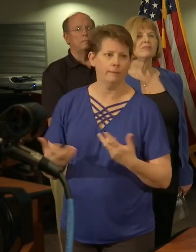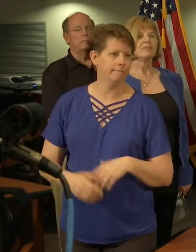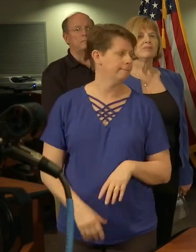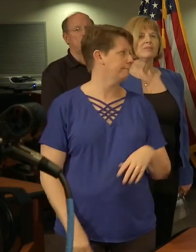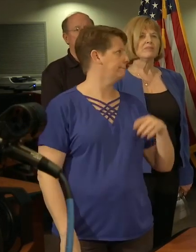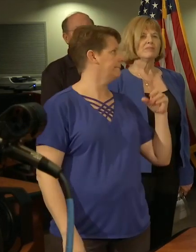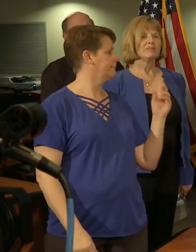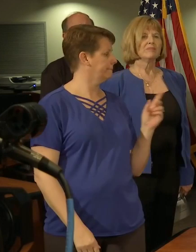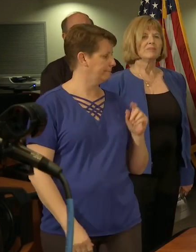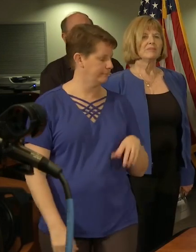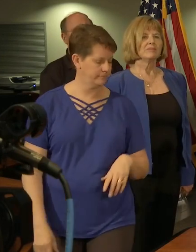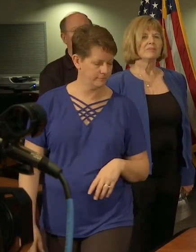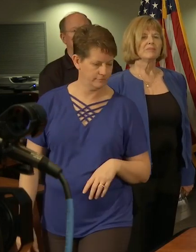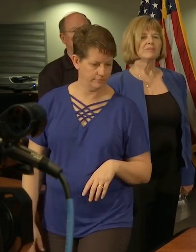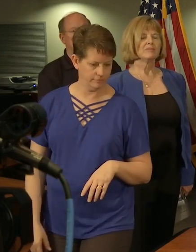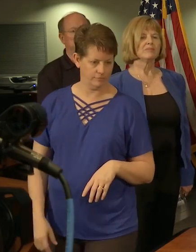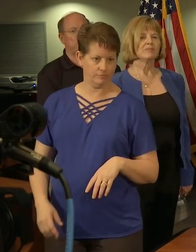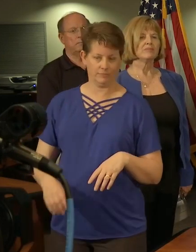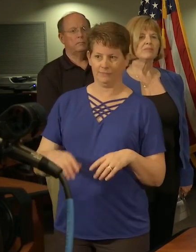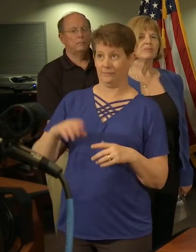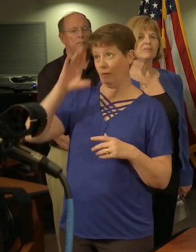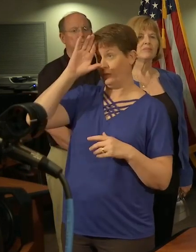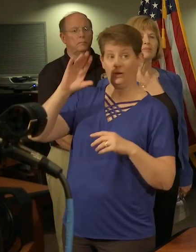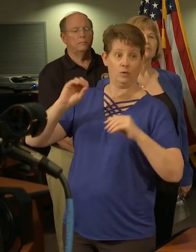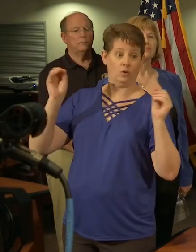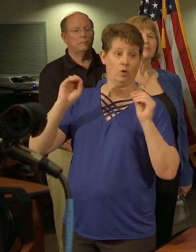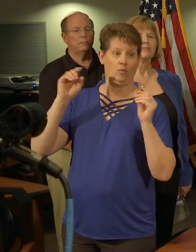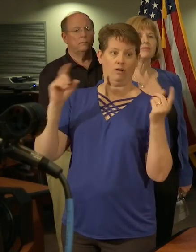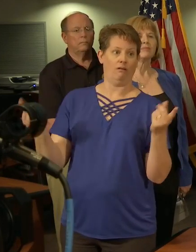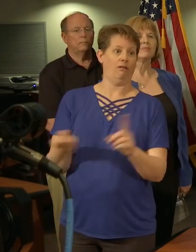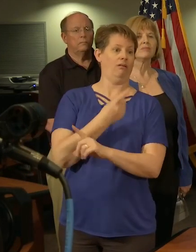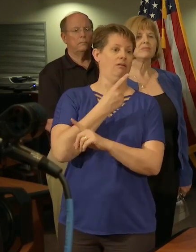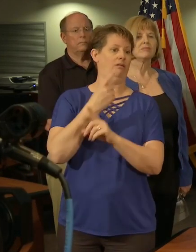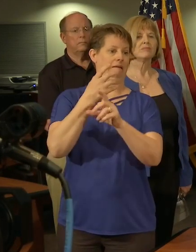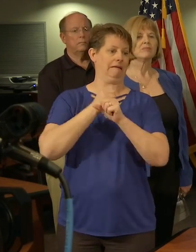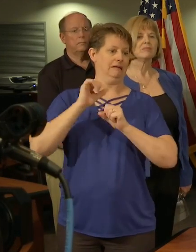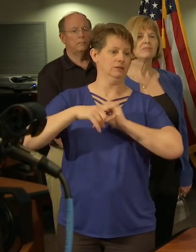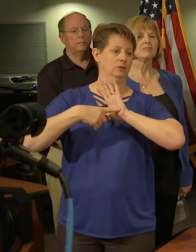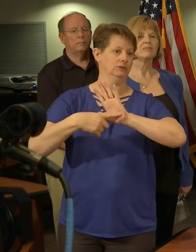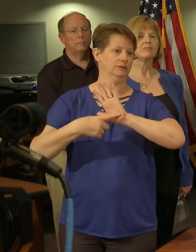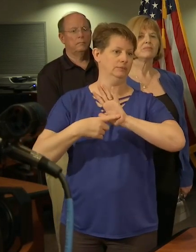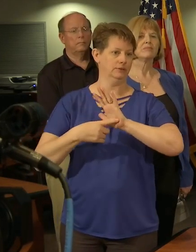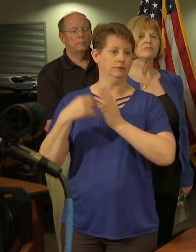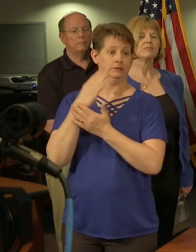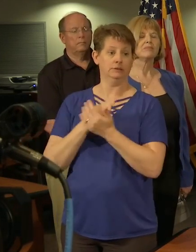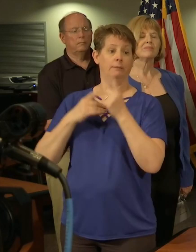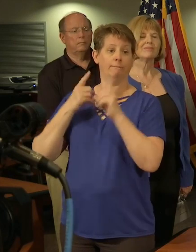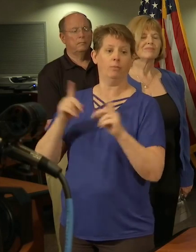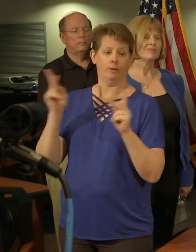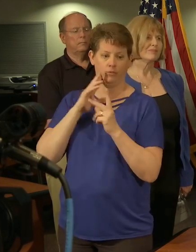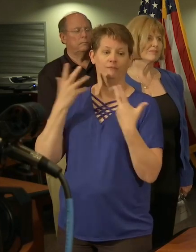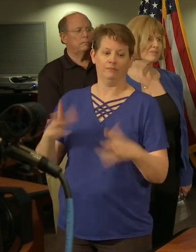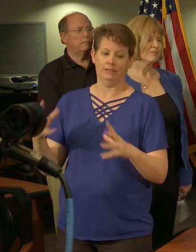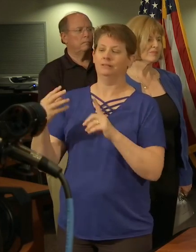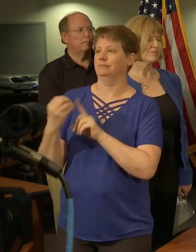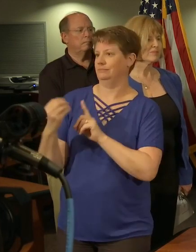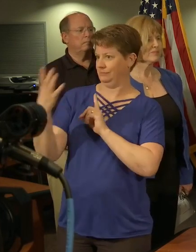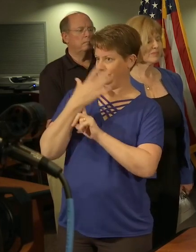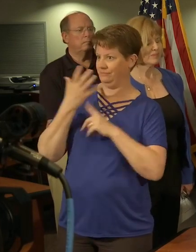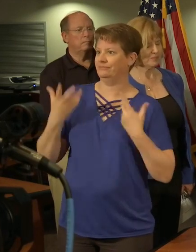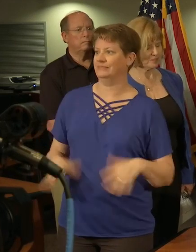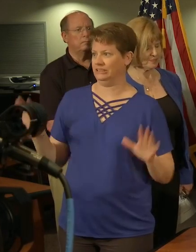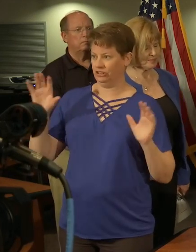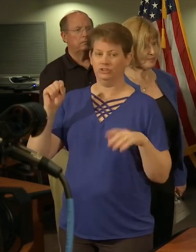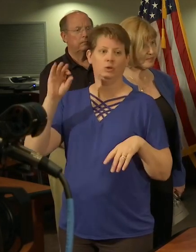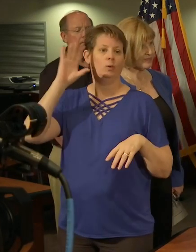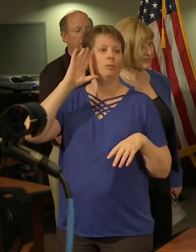Well, we know that no one randomly gets the symptoms, that at some point someone has been exposed. And so we will